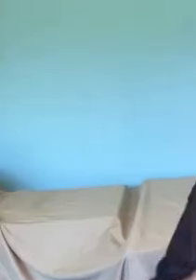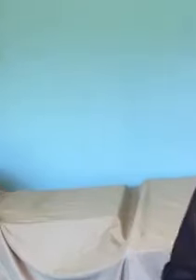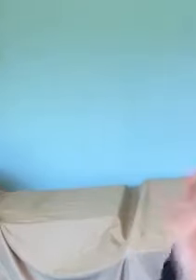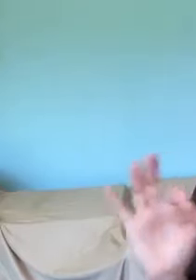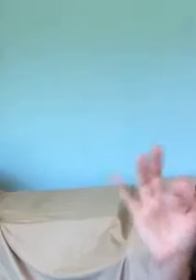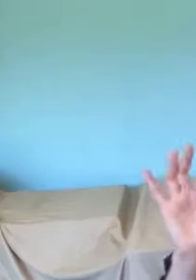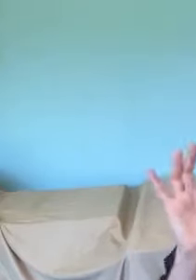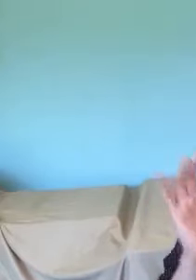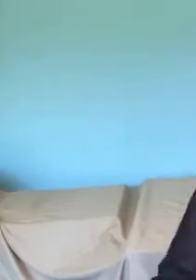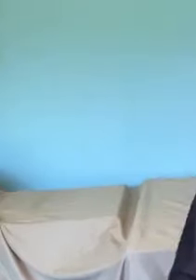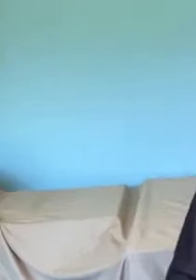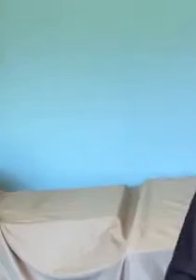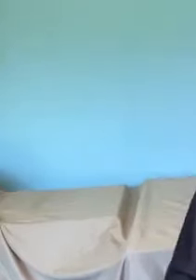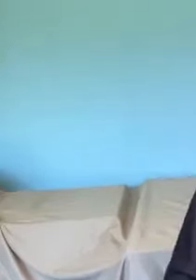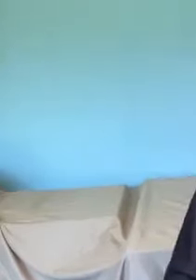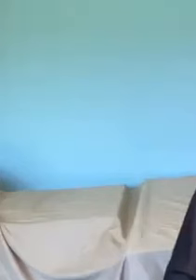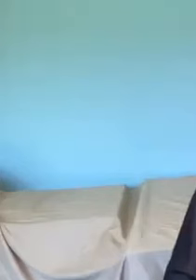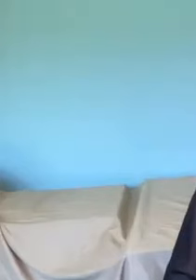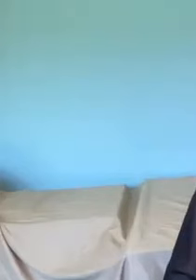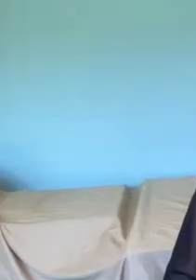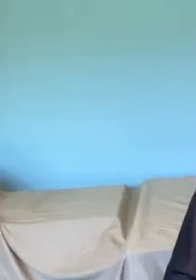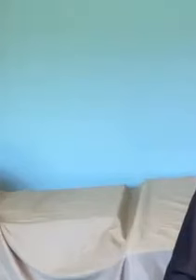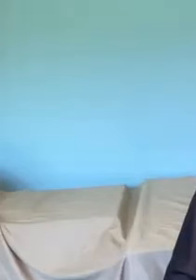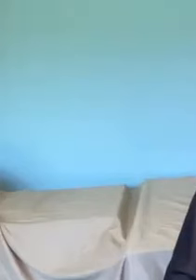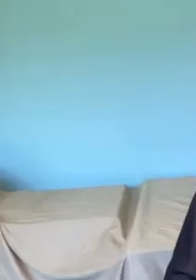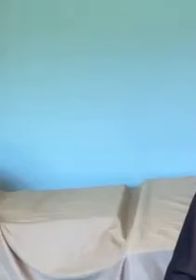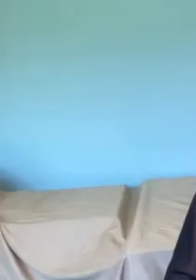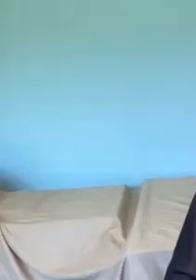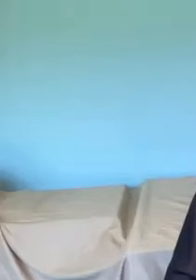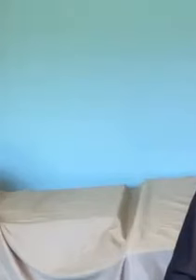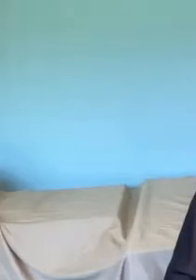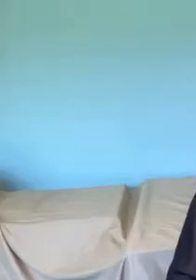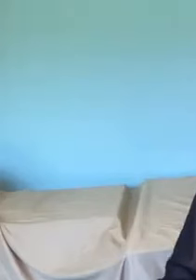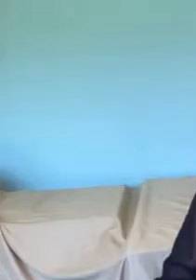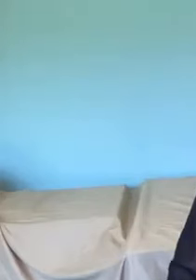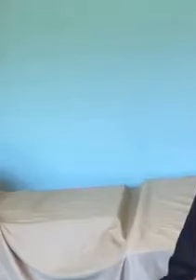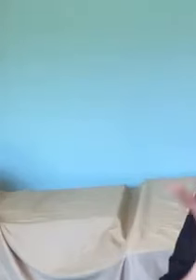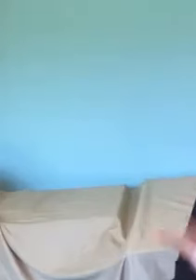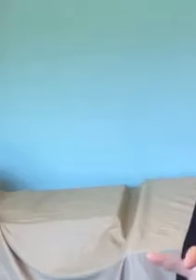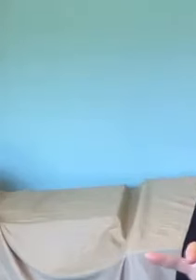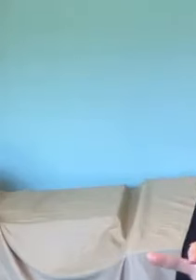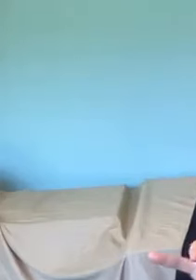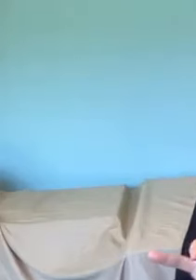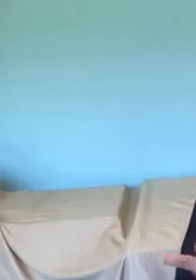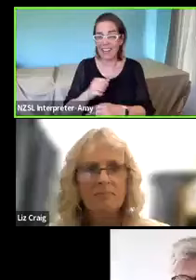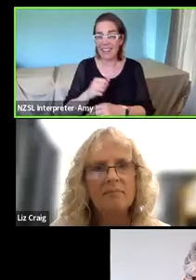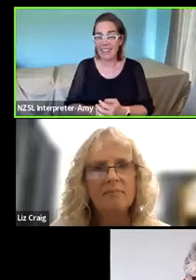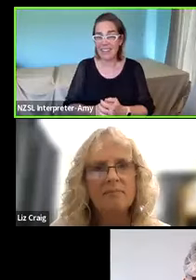Can't hear anything. Are you still there?